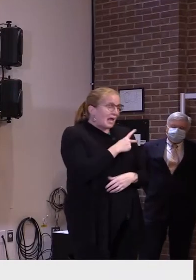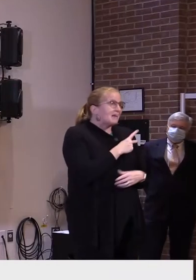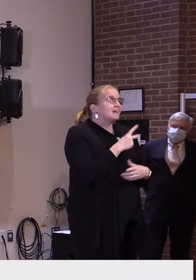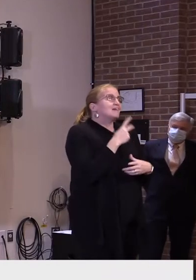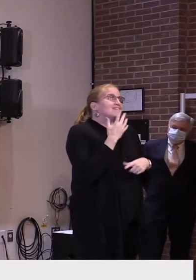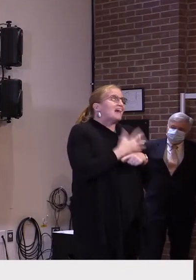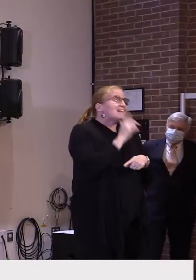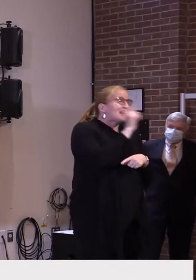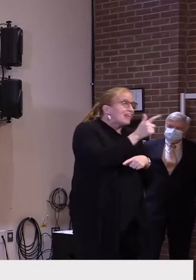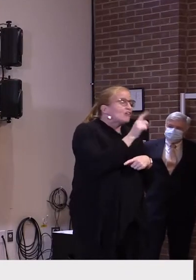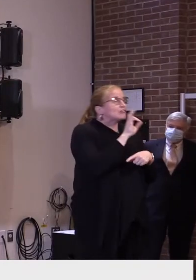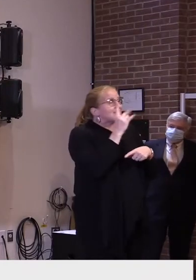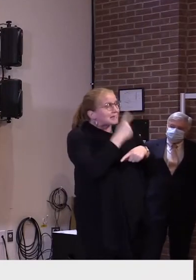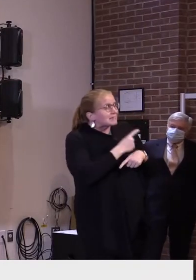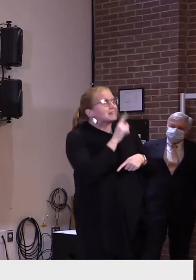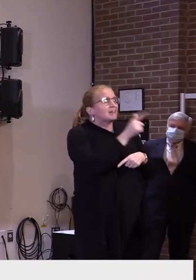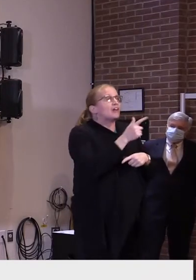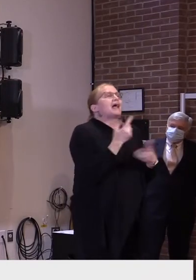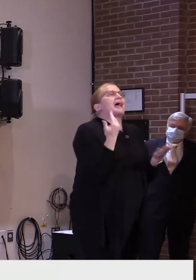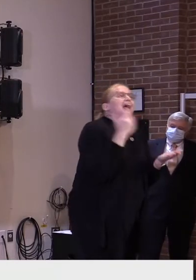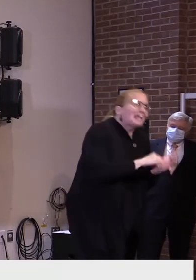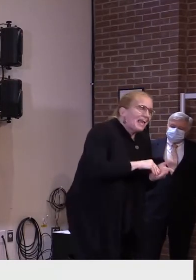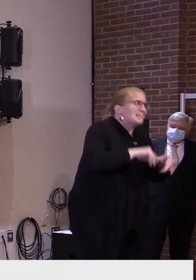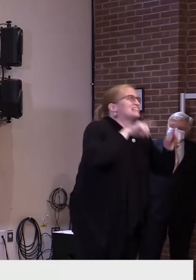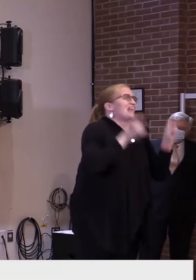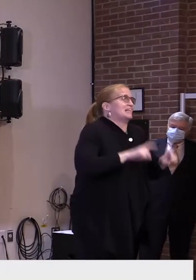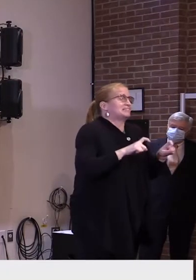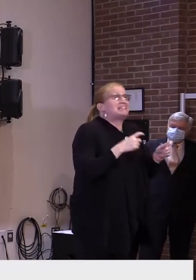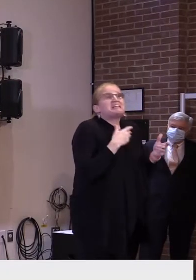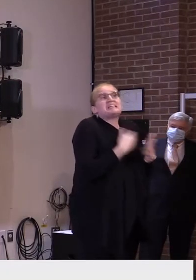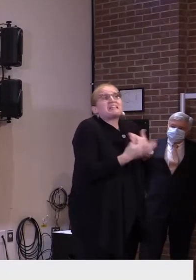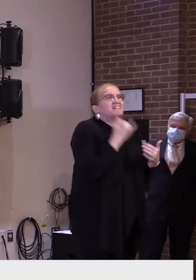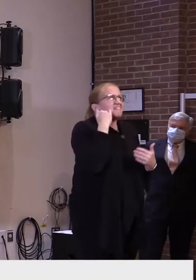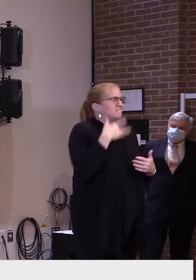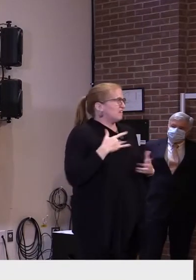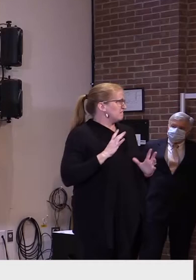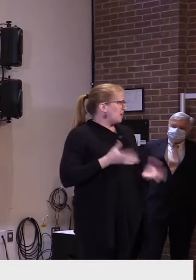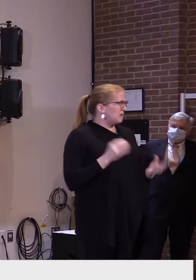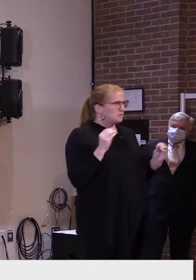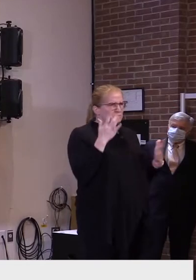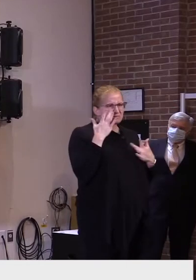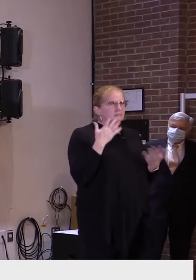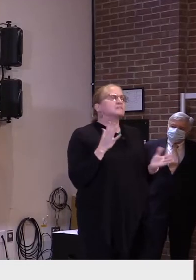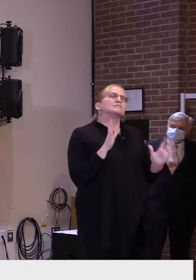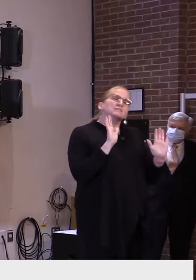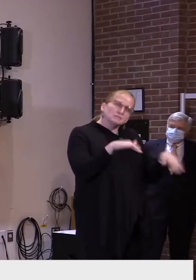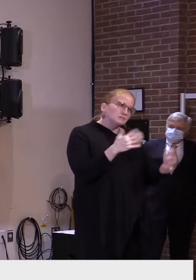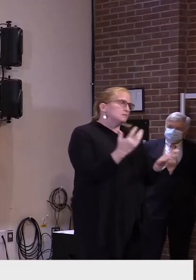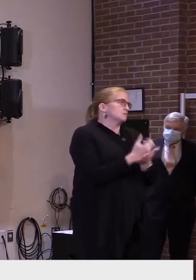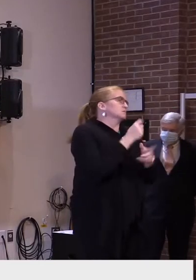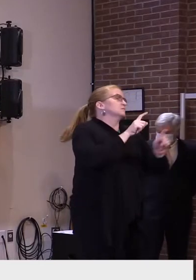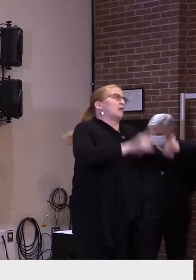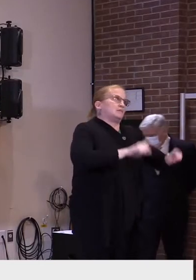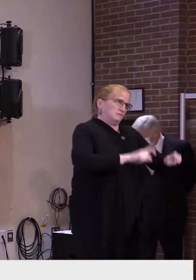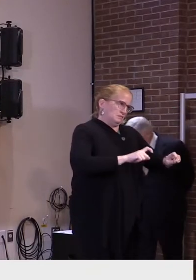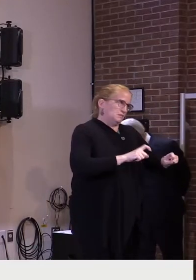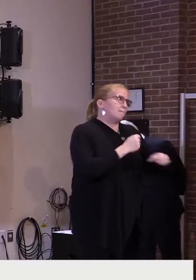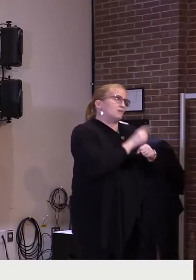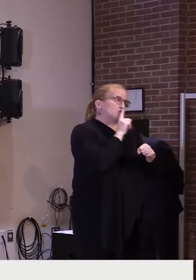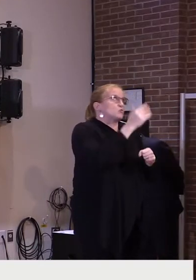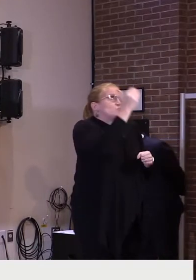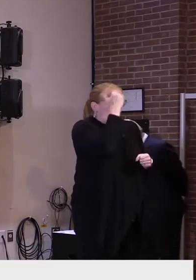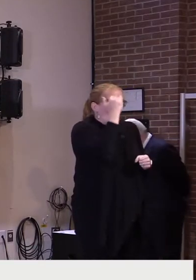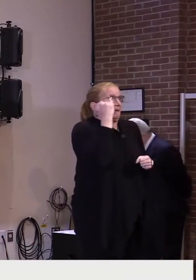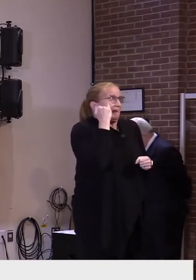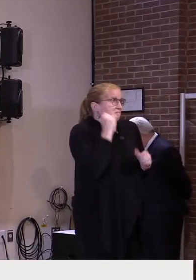have any symptoms. Now, even though these tips are for Thanksgiving, please keep all the usual guidance in mind